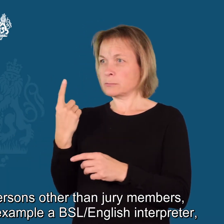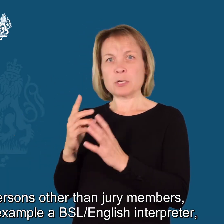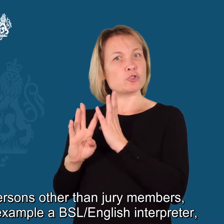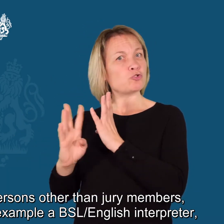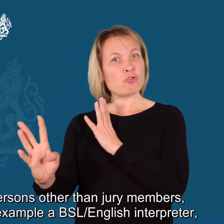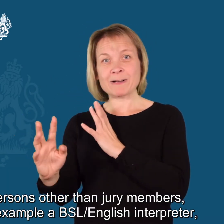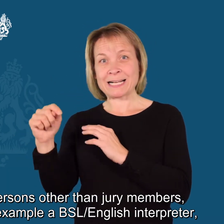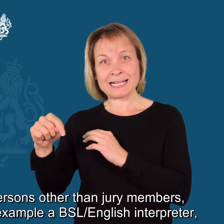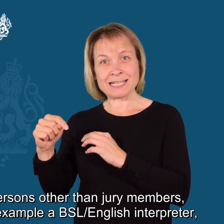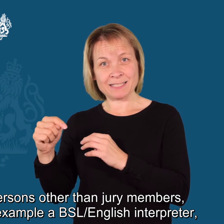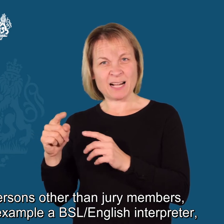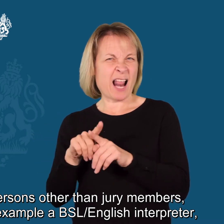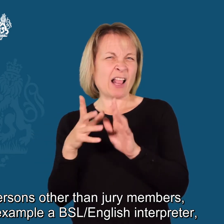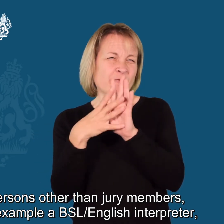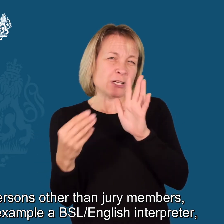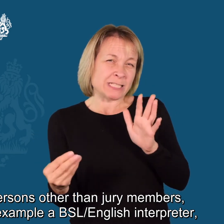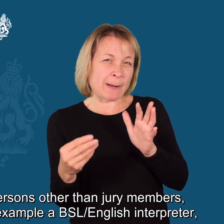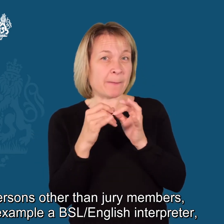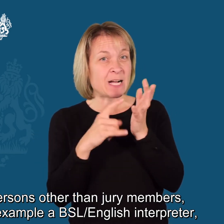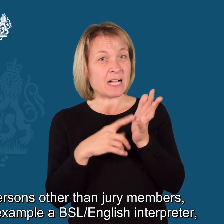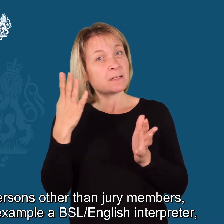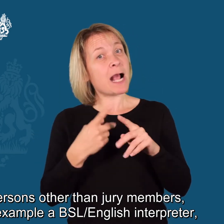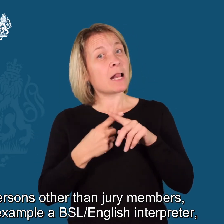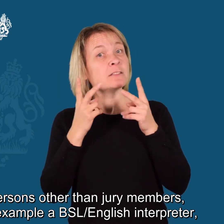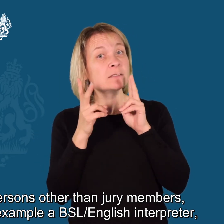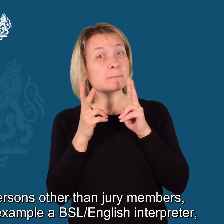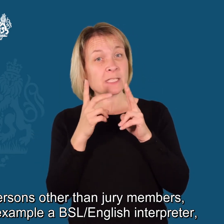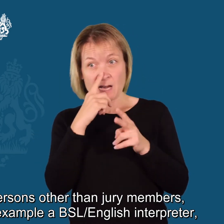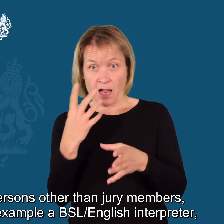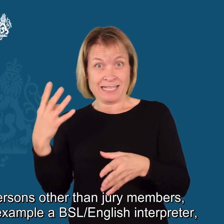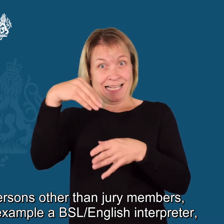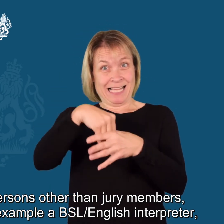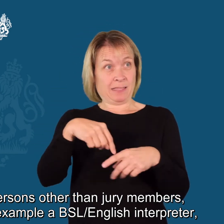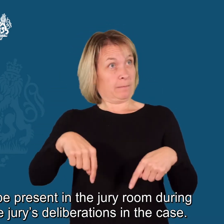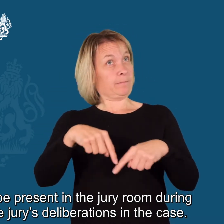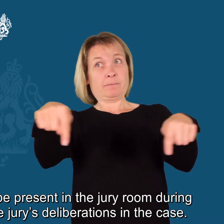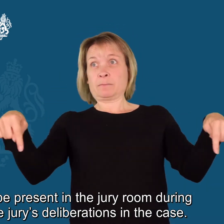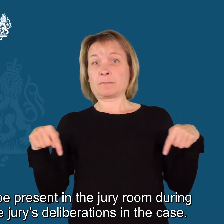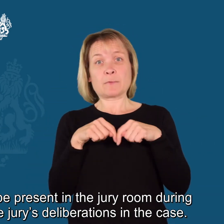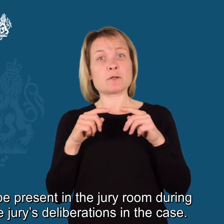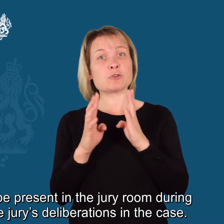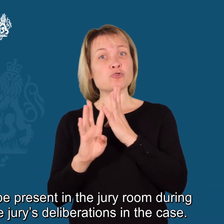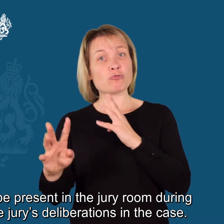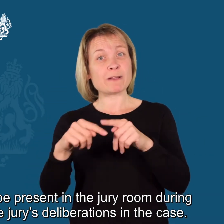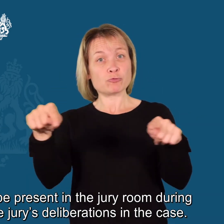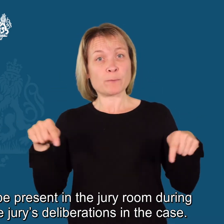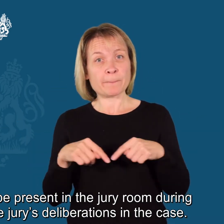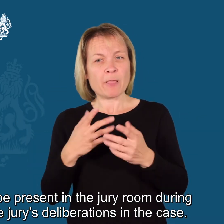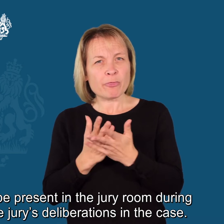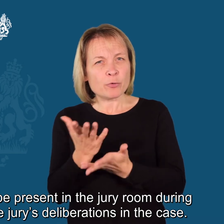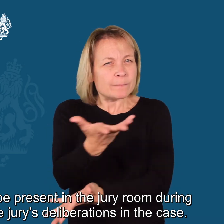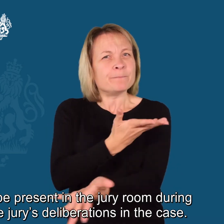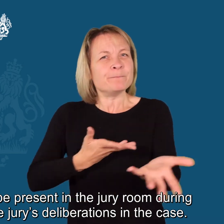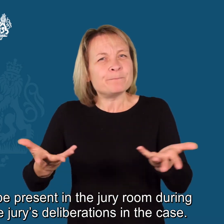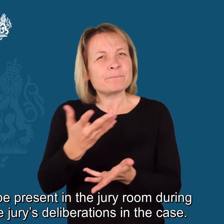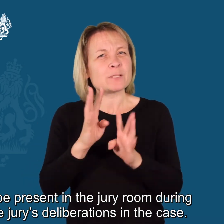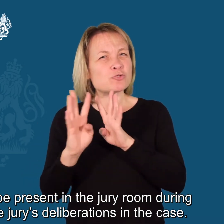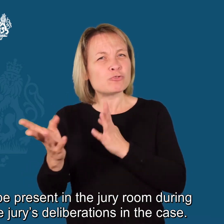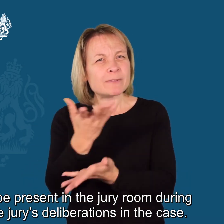for example a BSL English interpreter, to be present in the jury room during the jury's deliberations in the case.